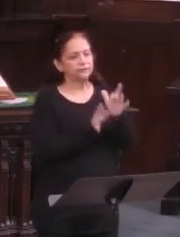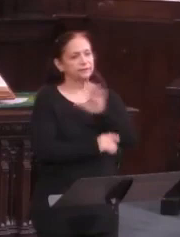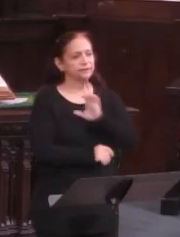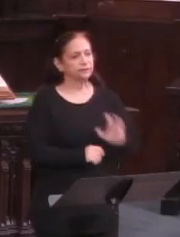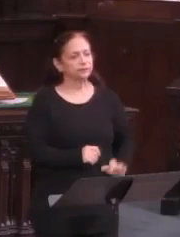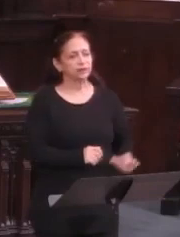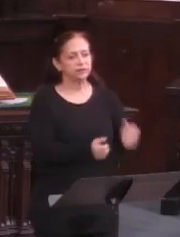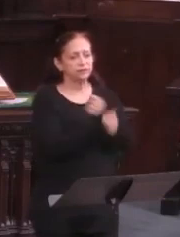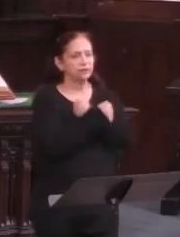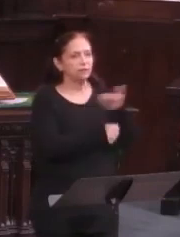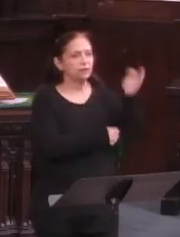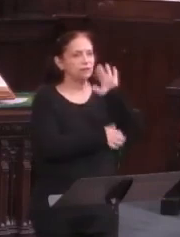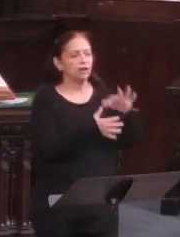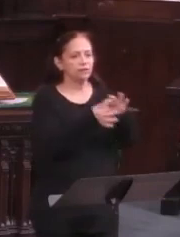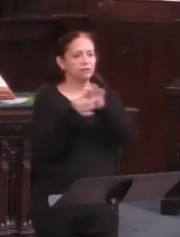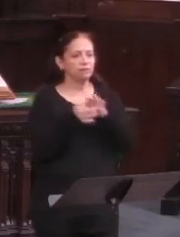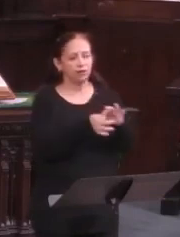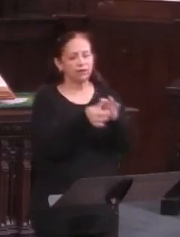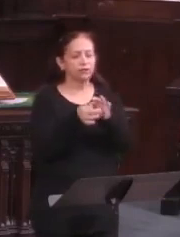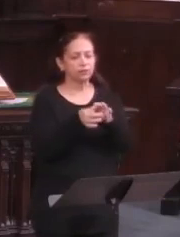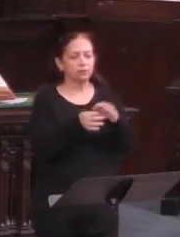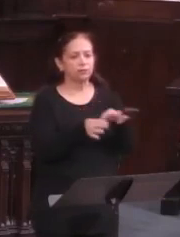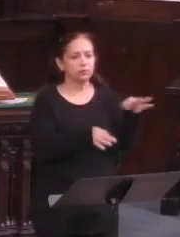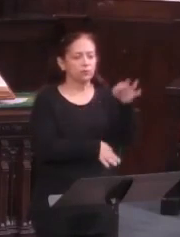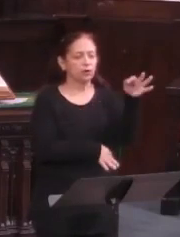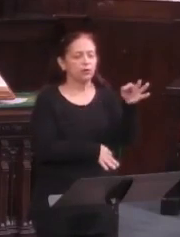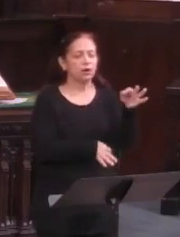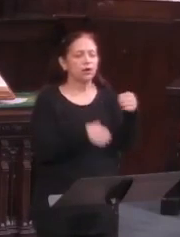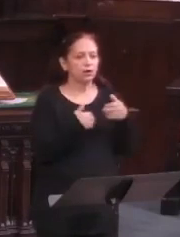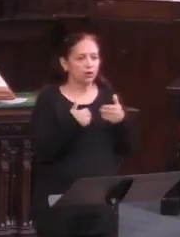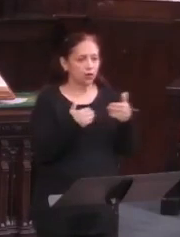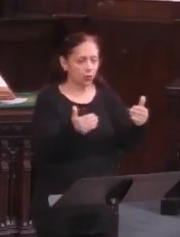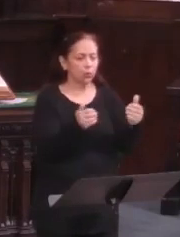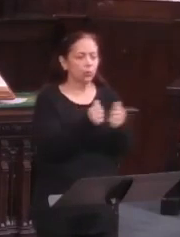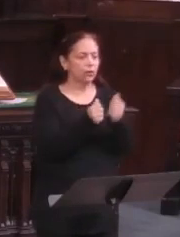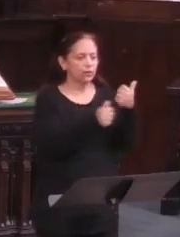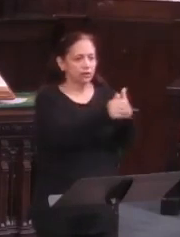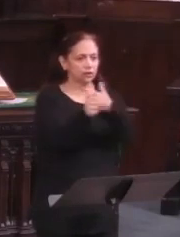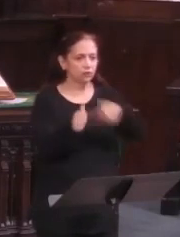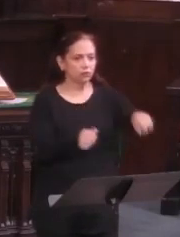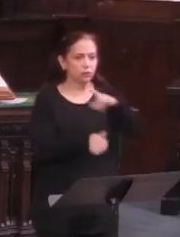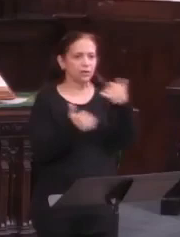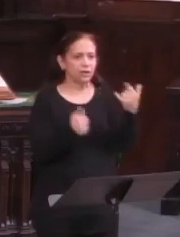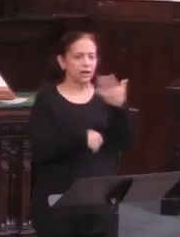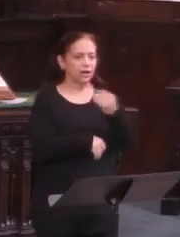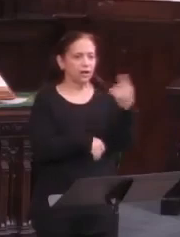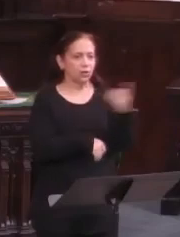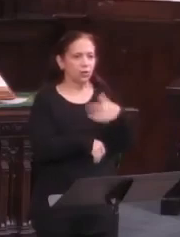the fellowship of the Holy Spirit go with each of you today and always. Amen.